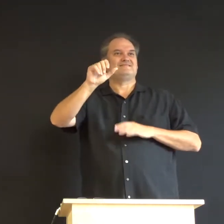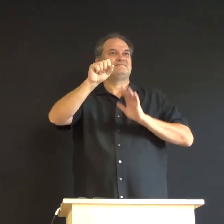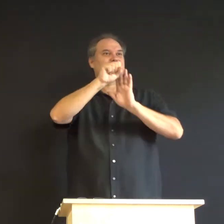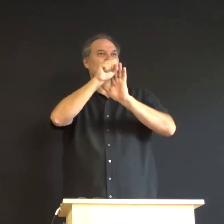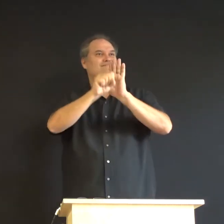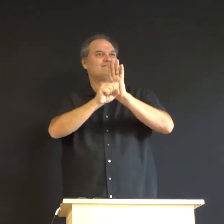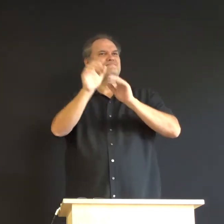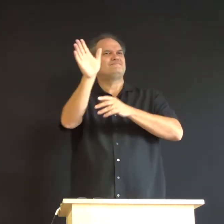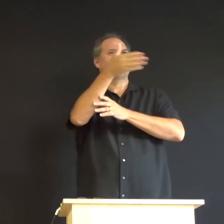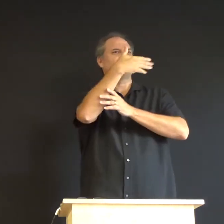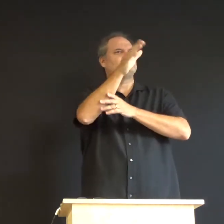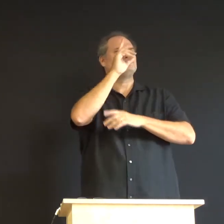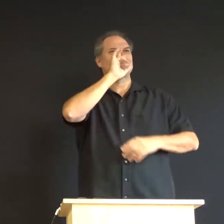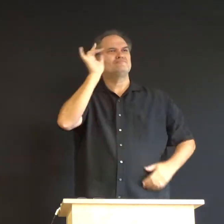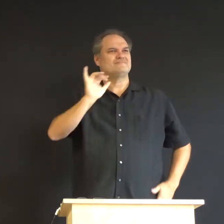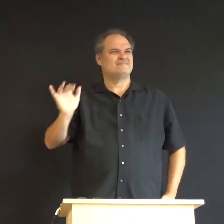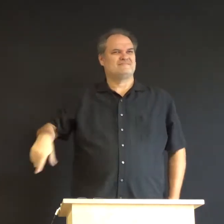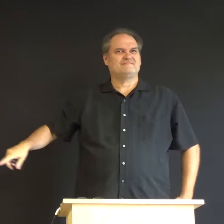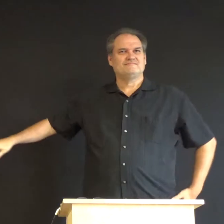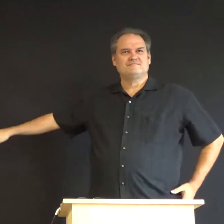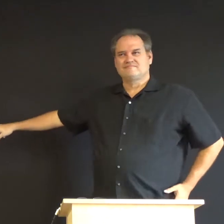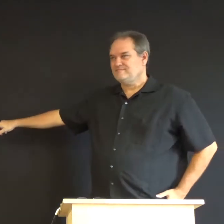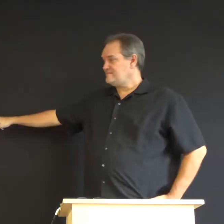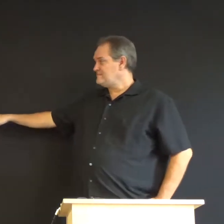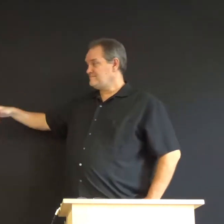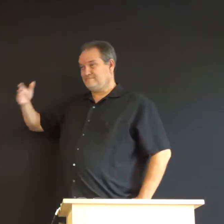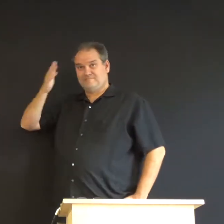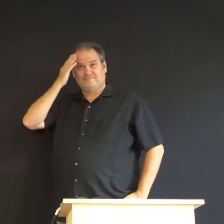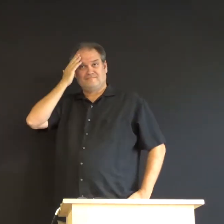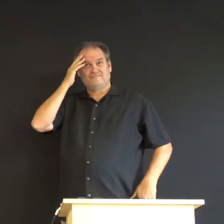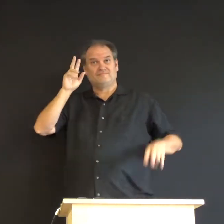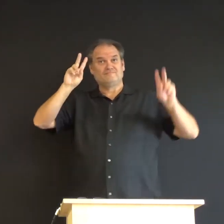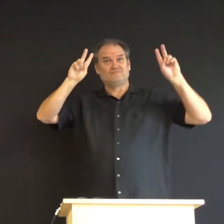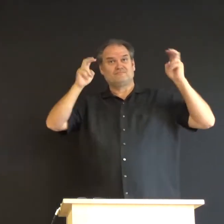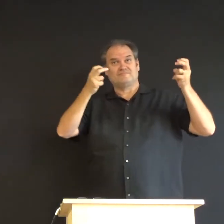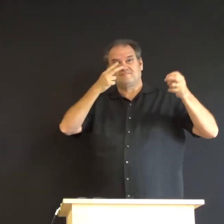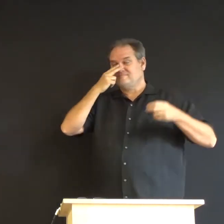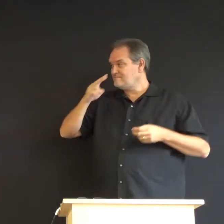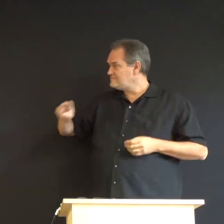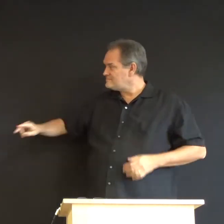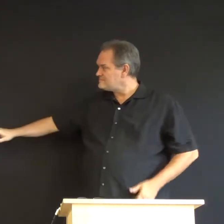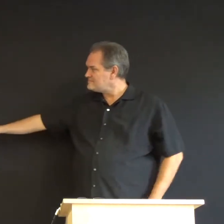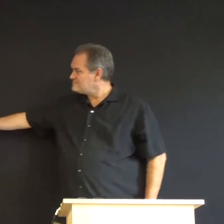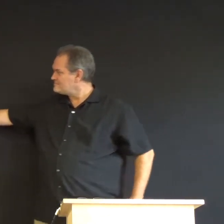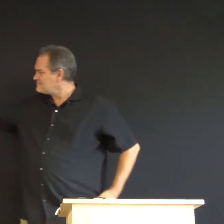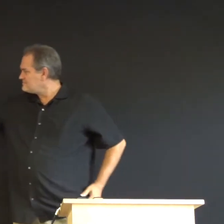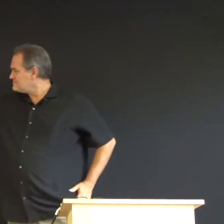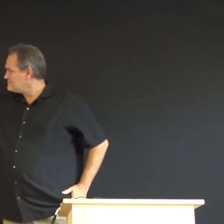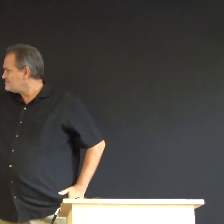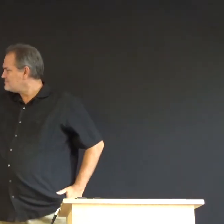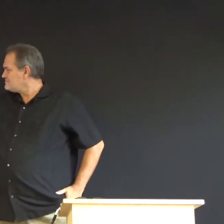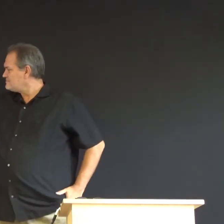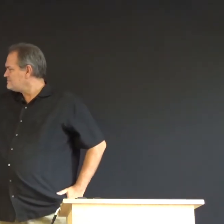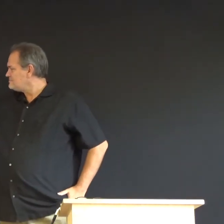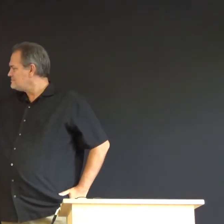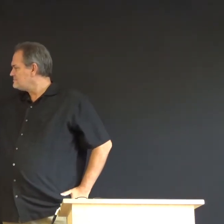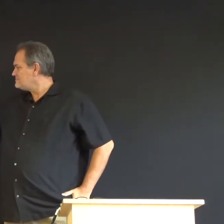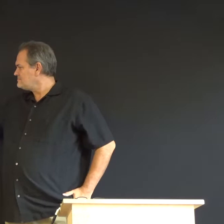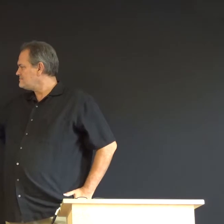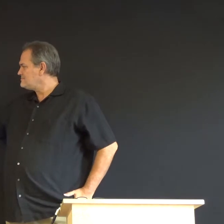unbelievable. You know, Kentucky, their state flag, this is what it looks like. You see on the bottom it says,